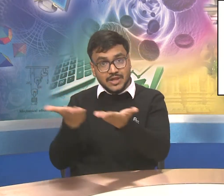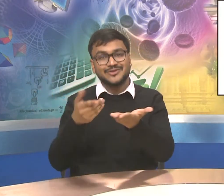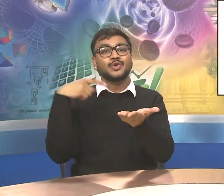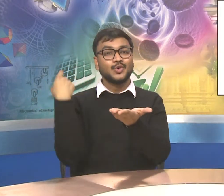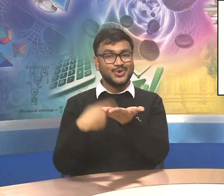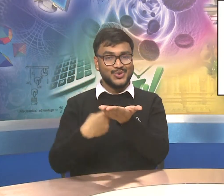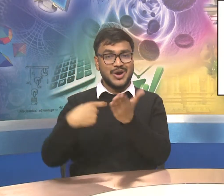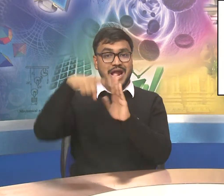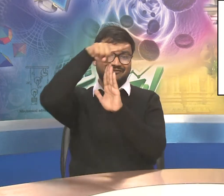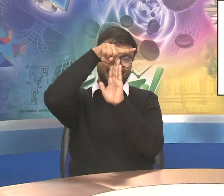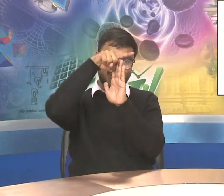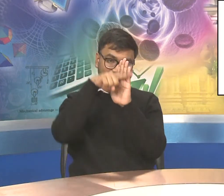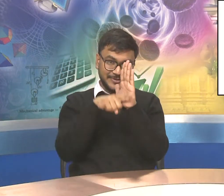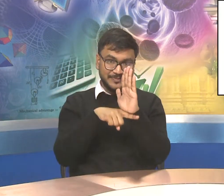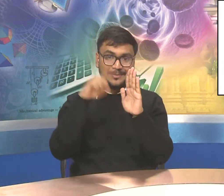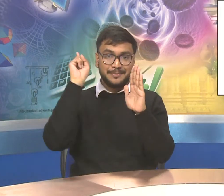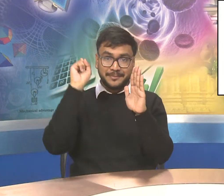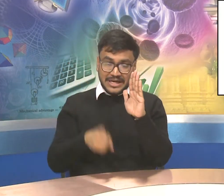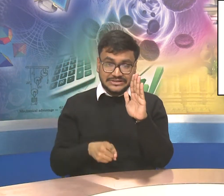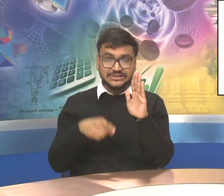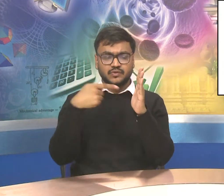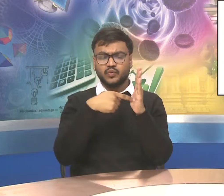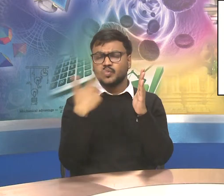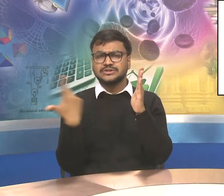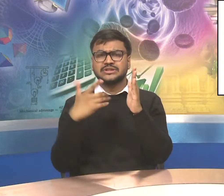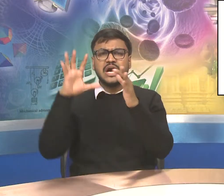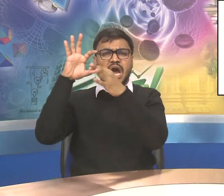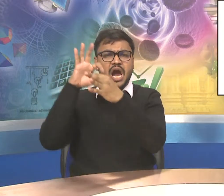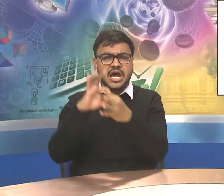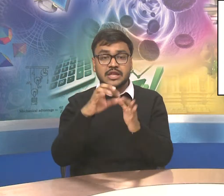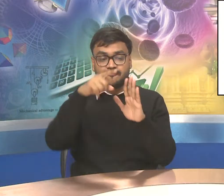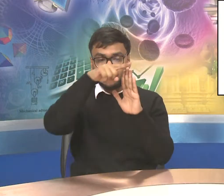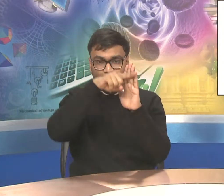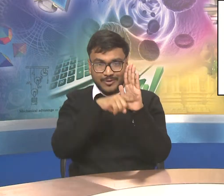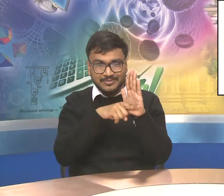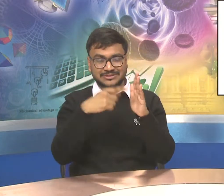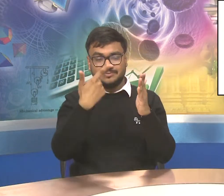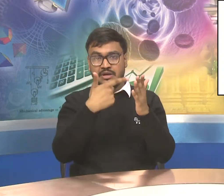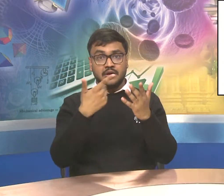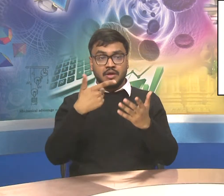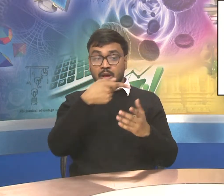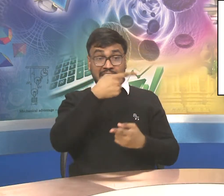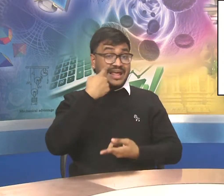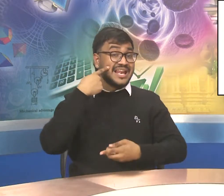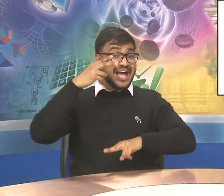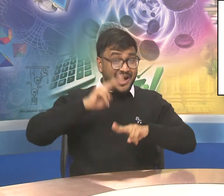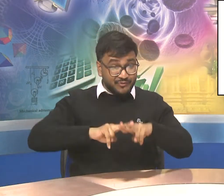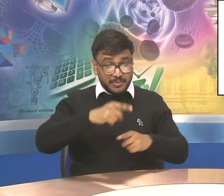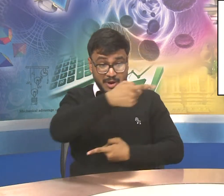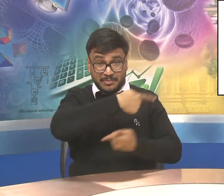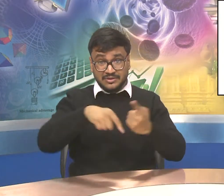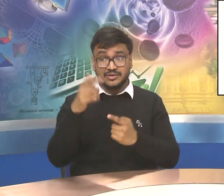Through rules and regulation of circulation, service may be differ.